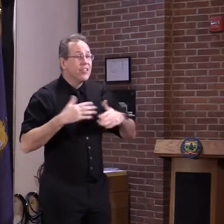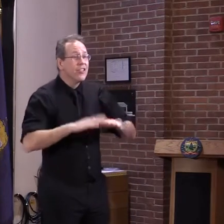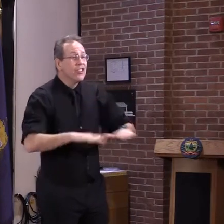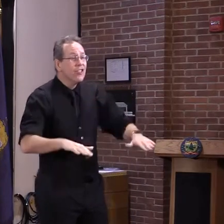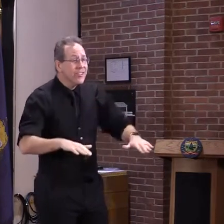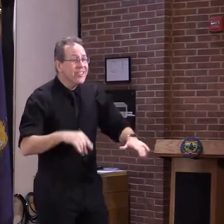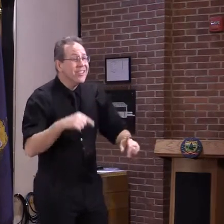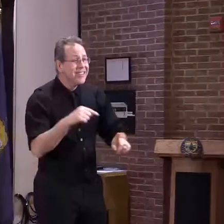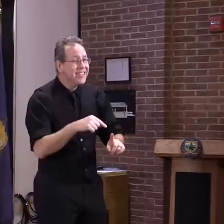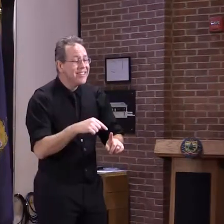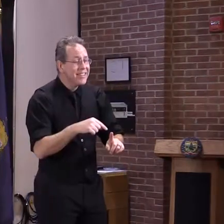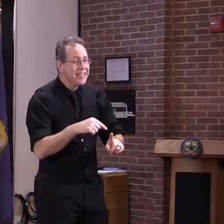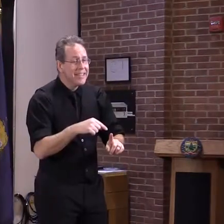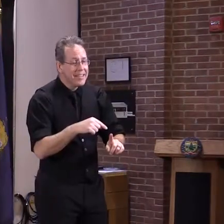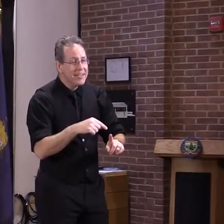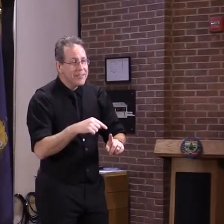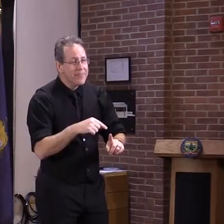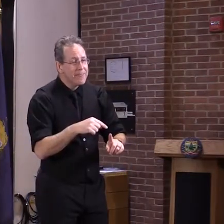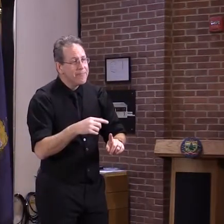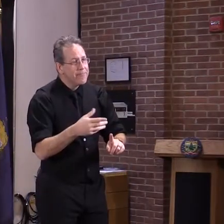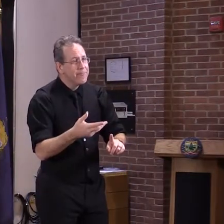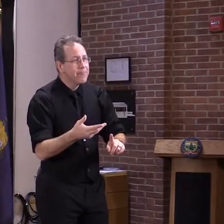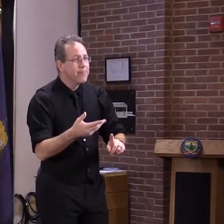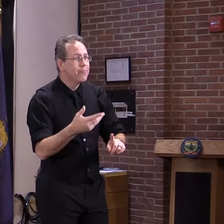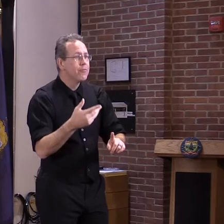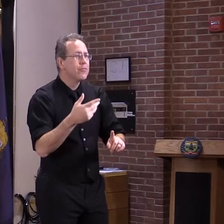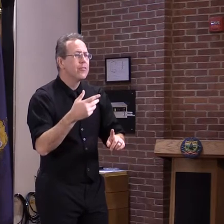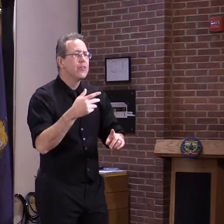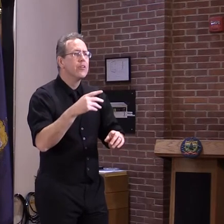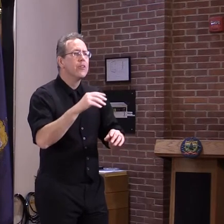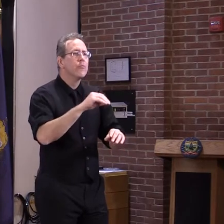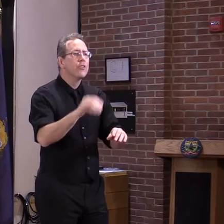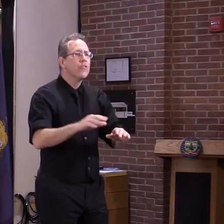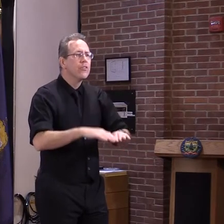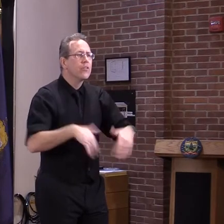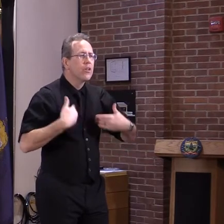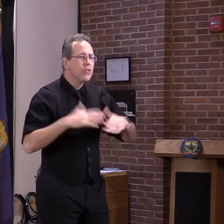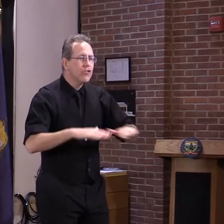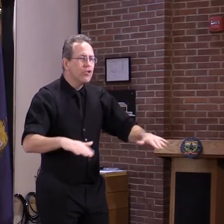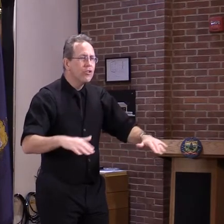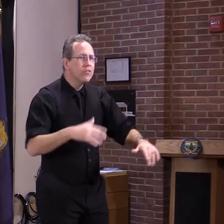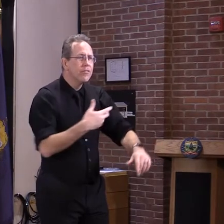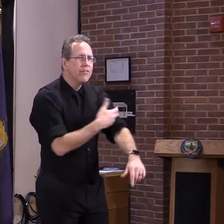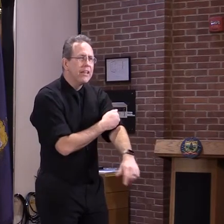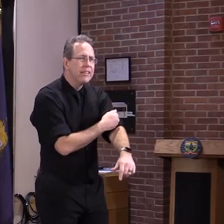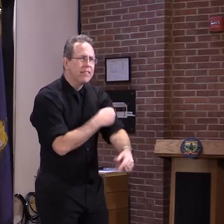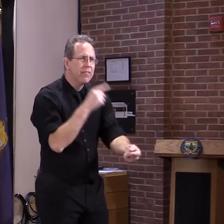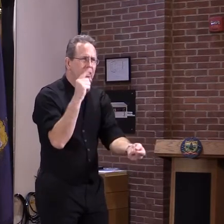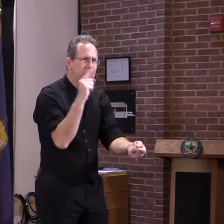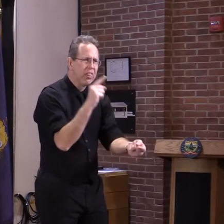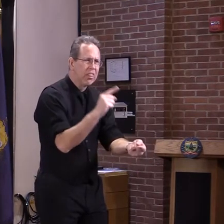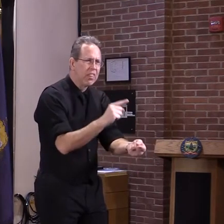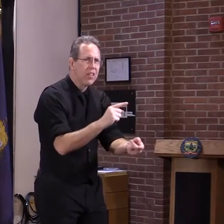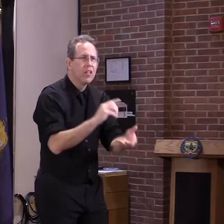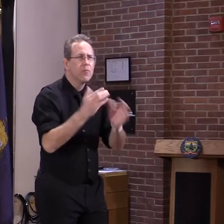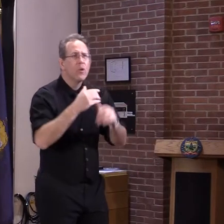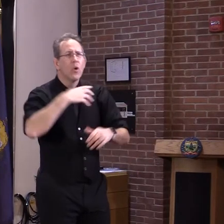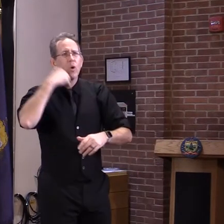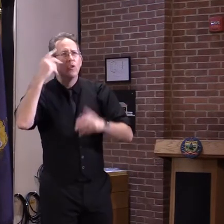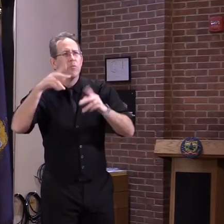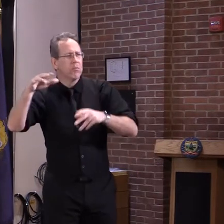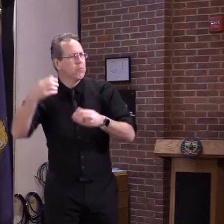the percentage has been less in terms of vaccination rates amongst the different age groups,